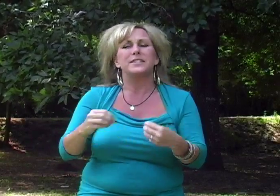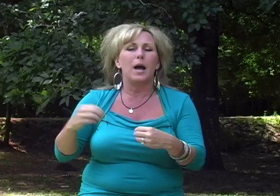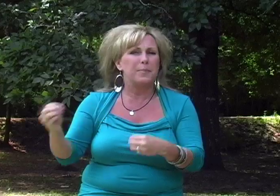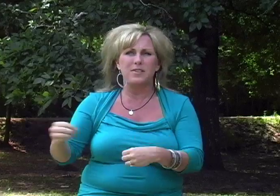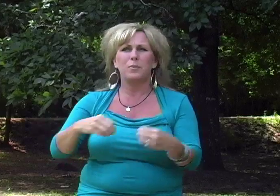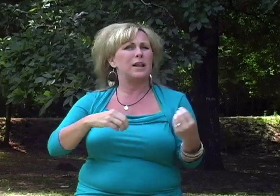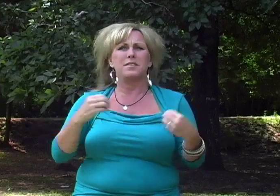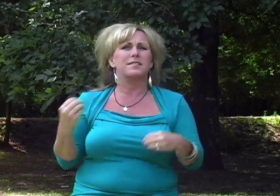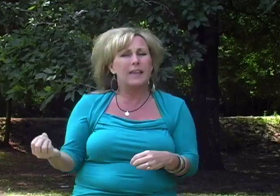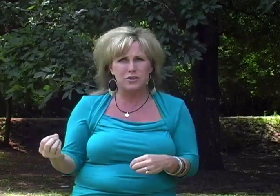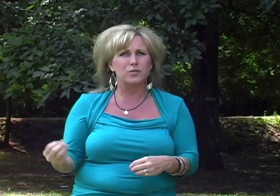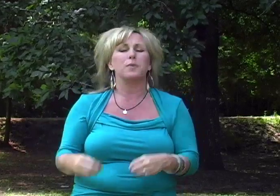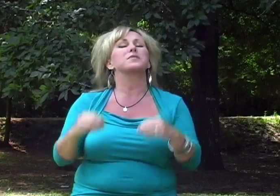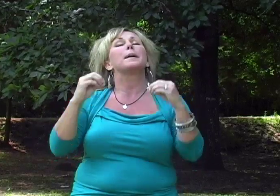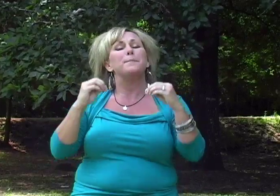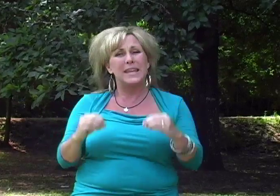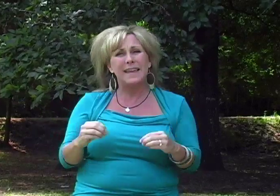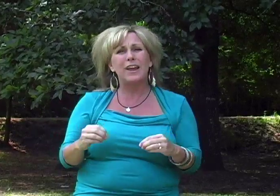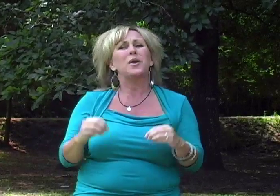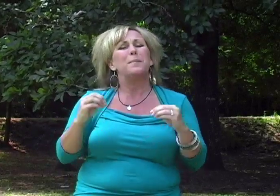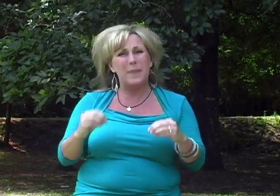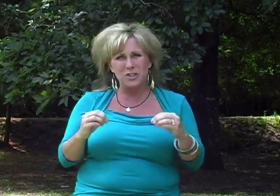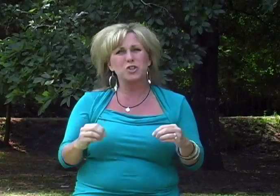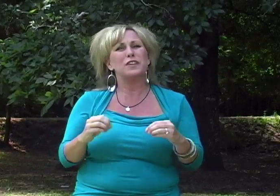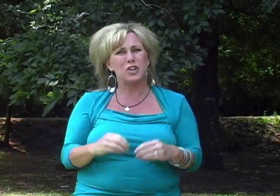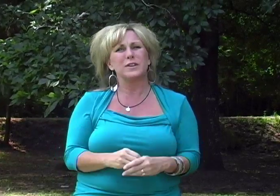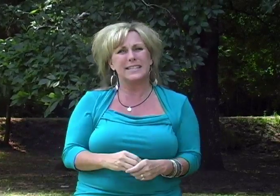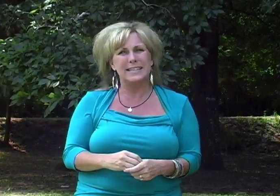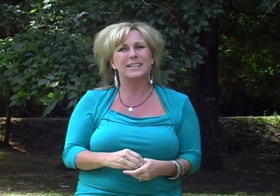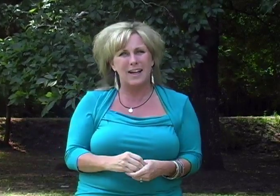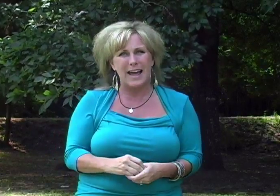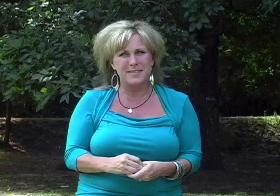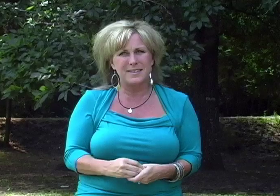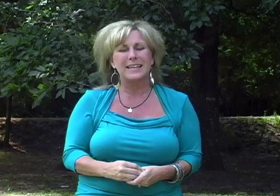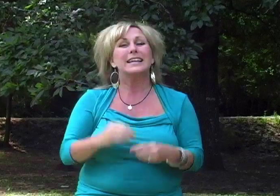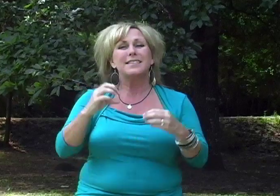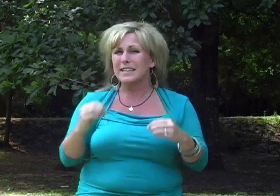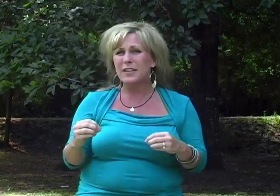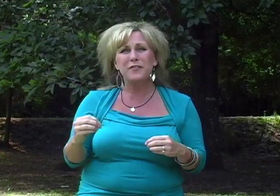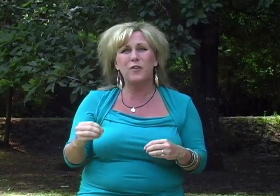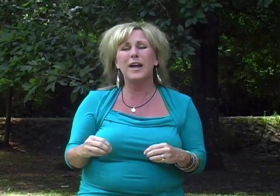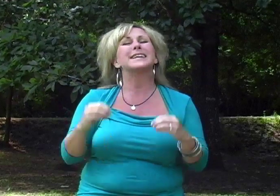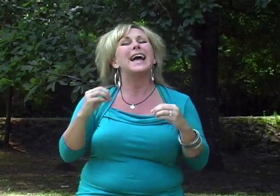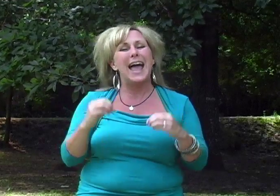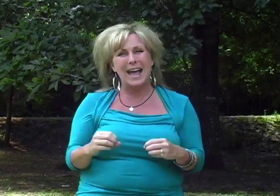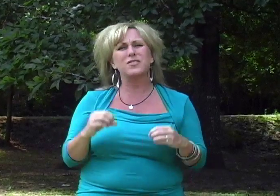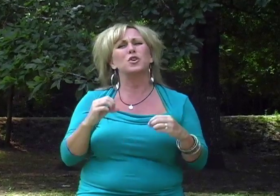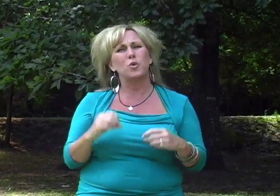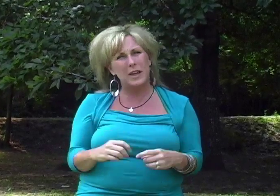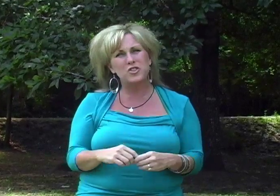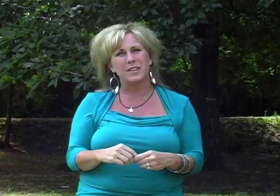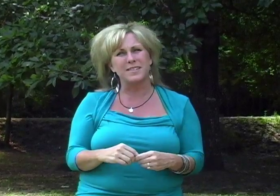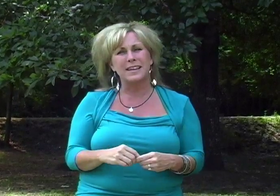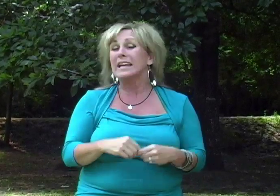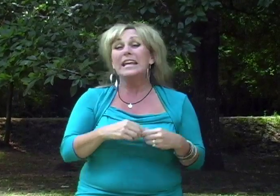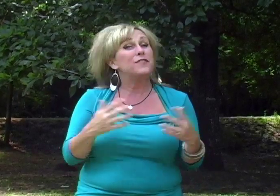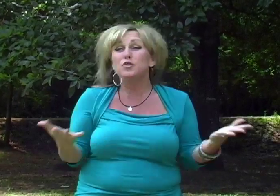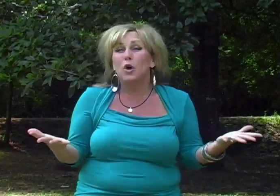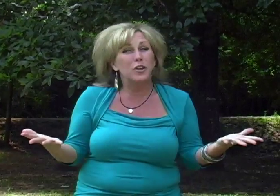copy someone else's lecture notes. Be there, make sure that you're attending class. Sit at the front, ask questions. If you don't